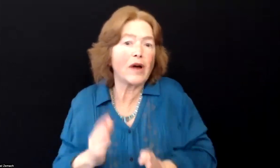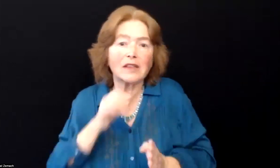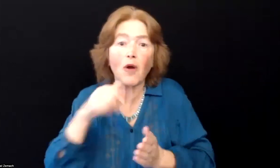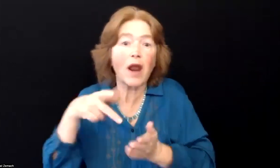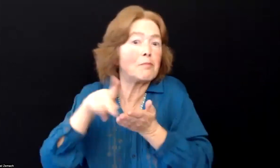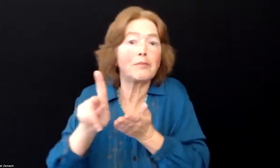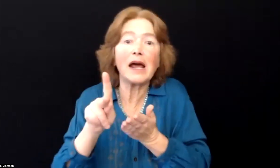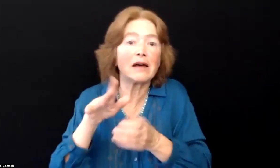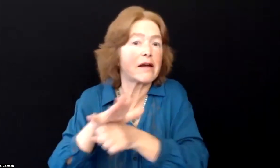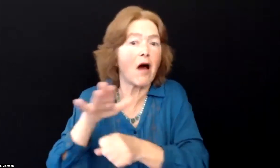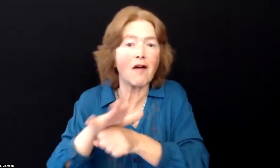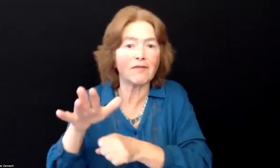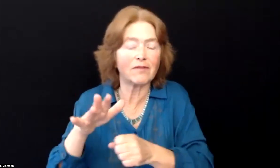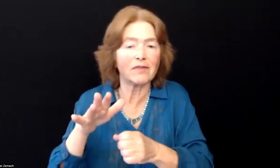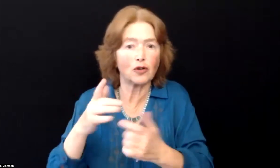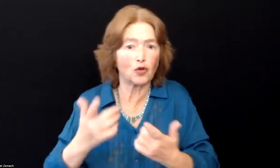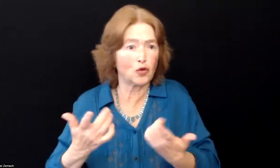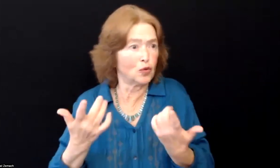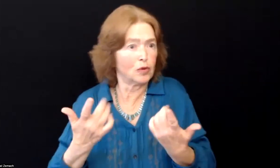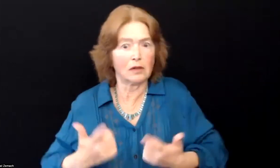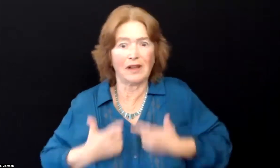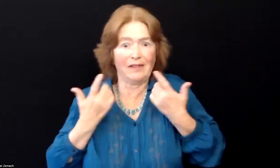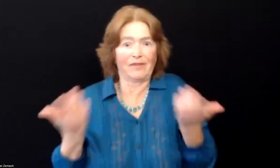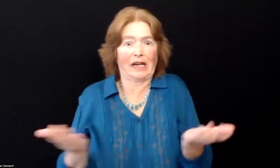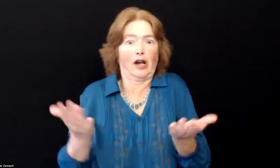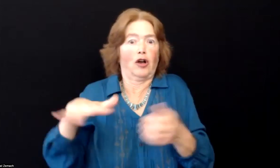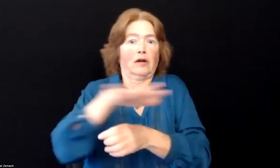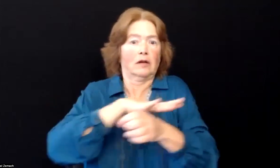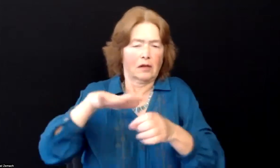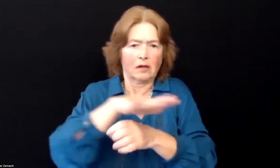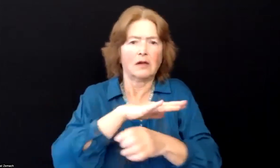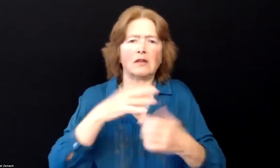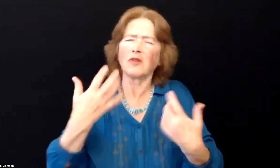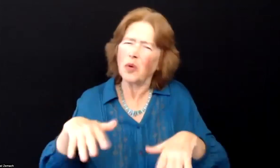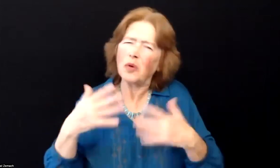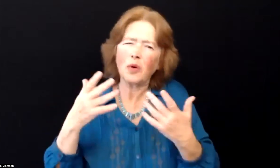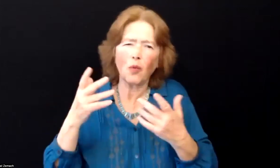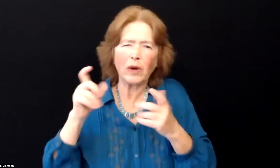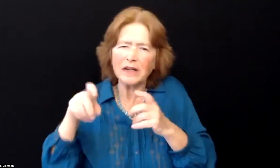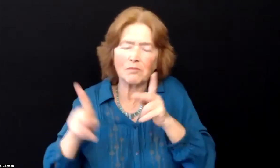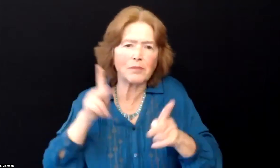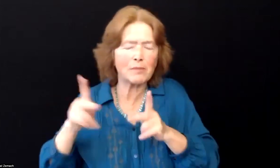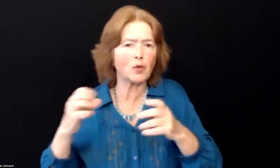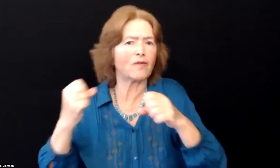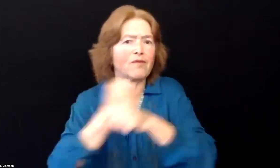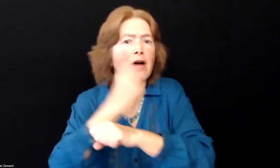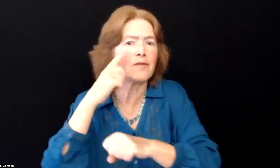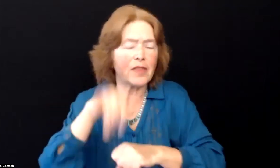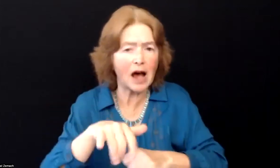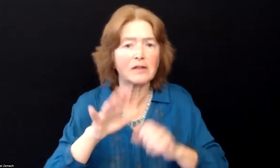know, here at the California School for the Deaf, it's very difficult to get a living wage to be able to live in the